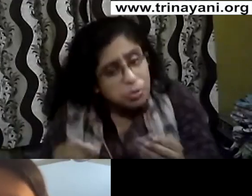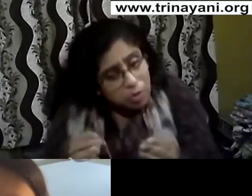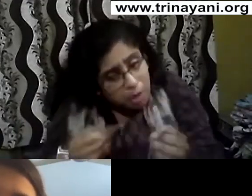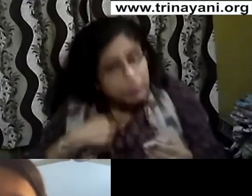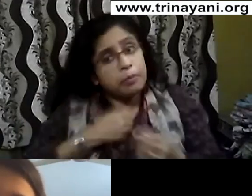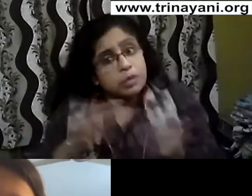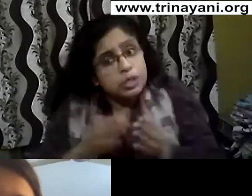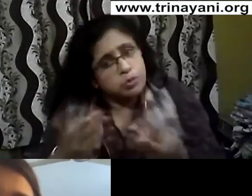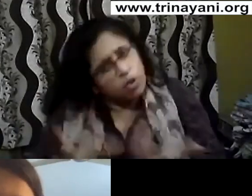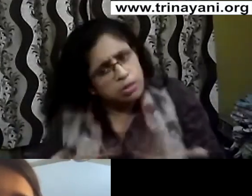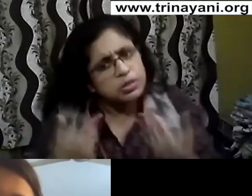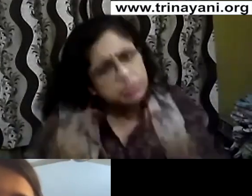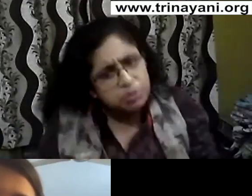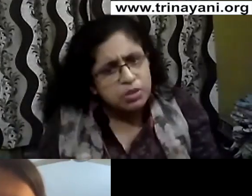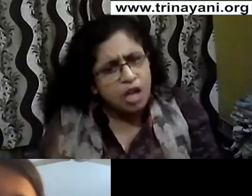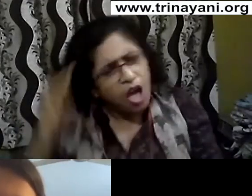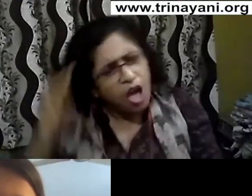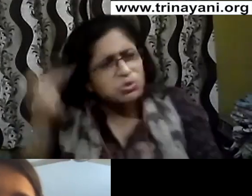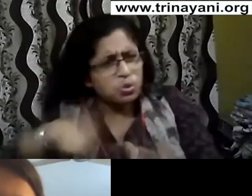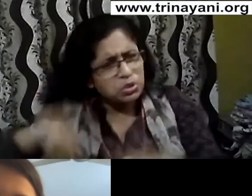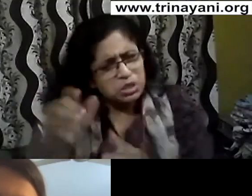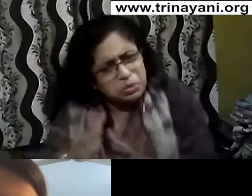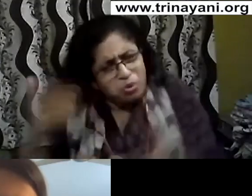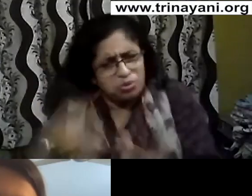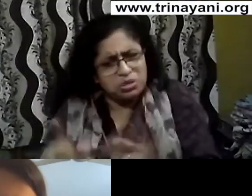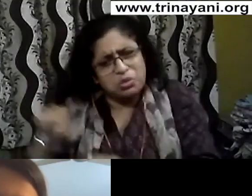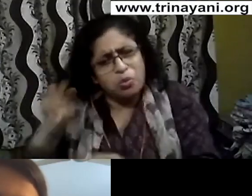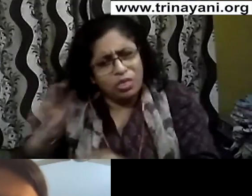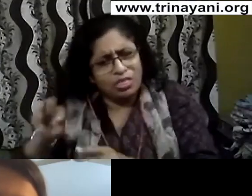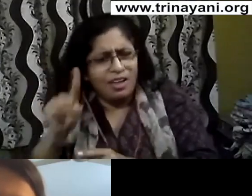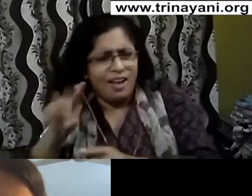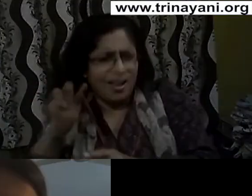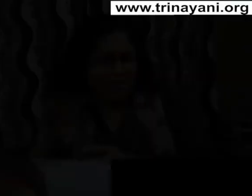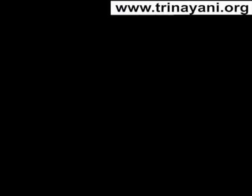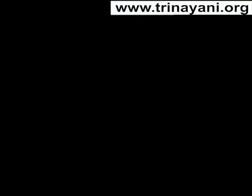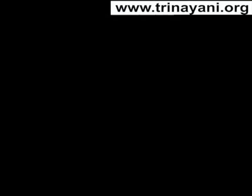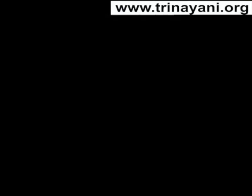can do it, I'm pretty sure these big agencies with 100,000 employees can pull it off as well.